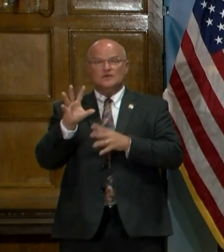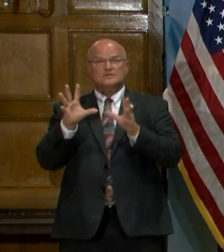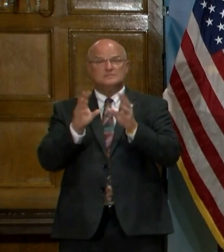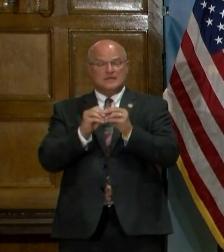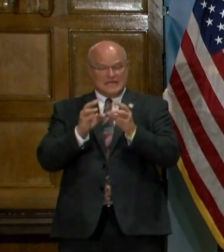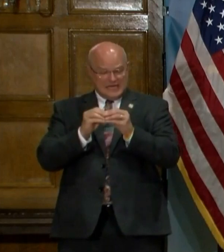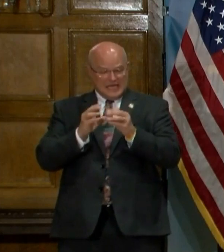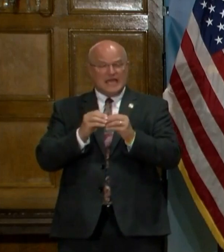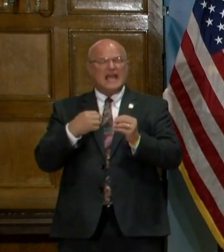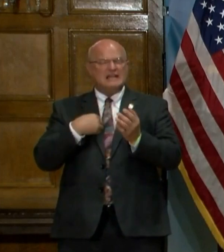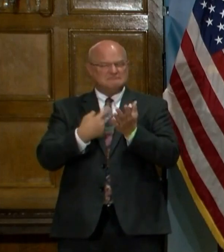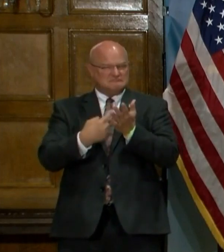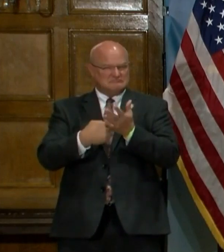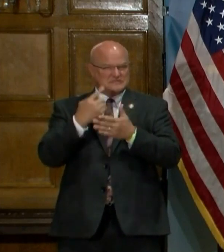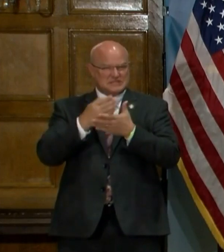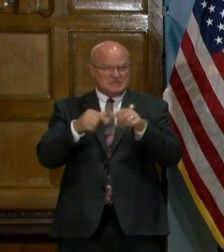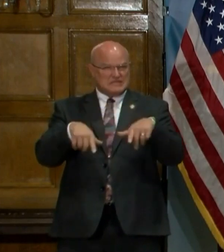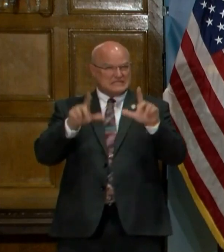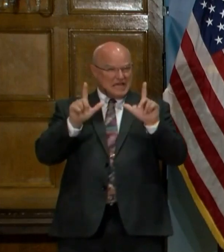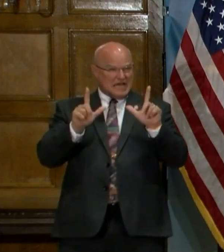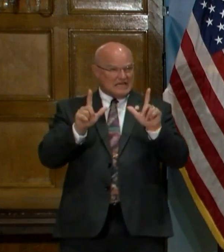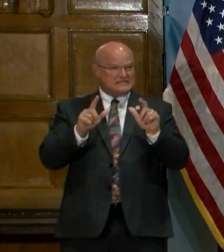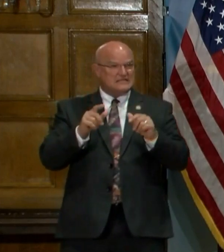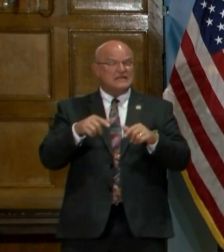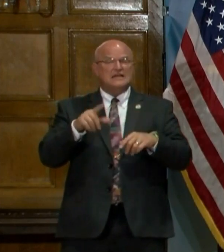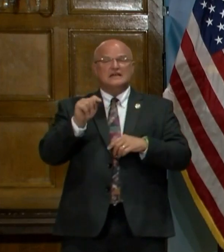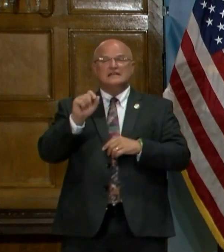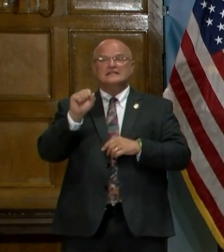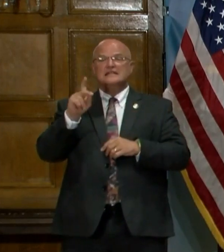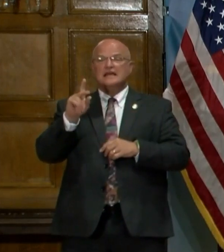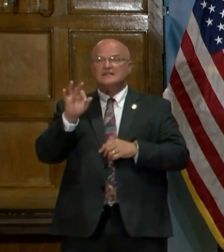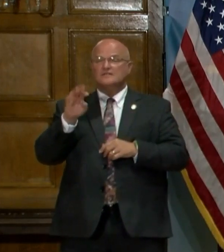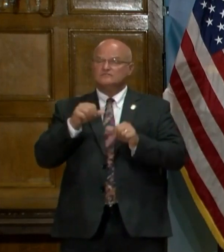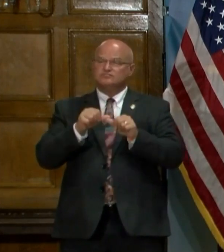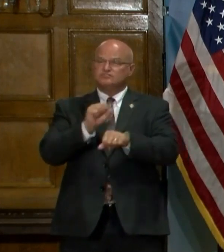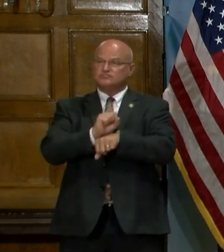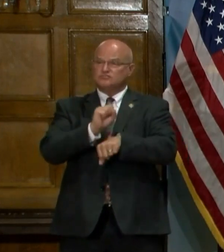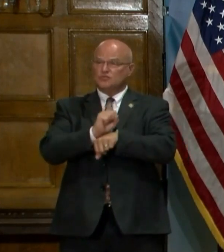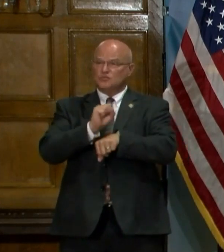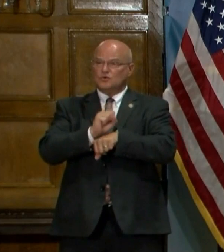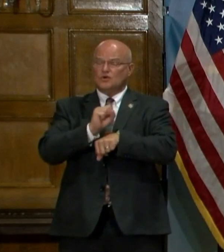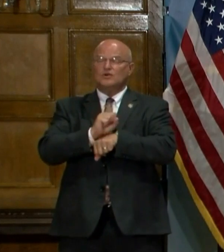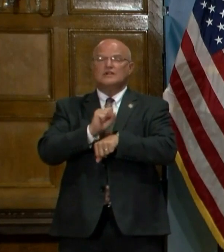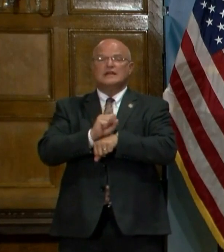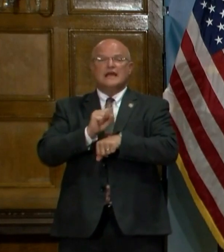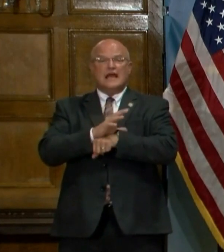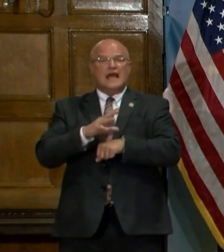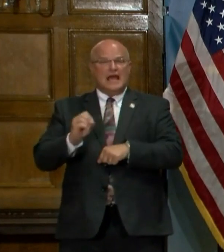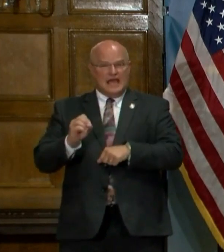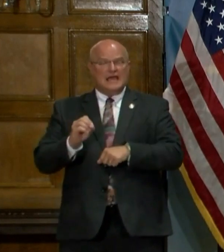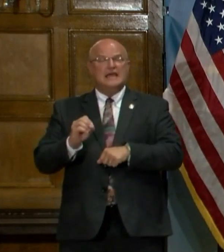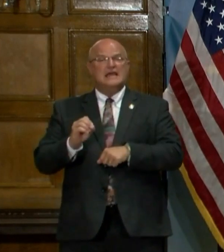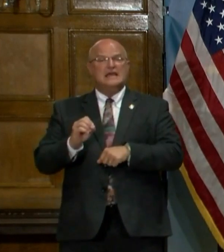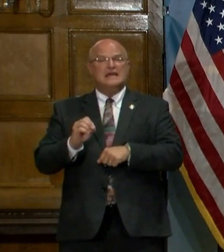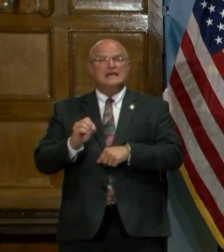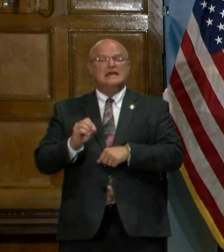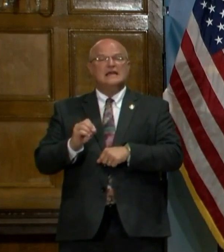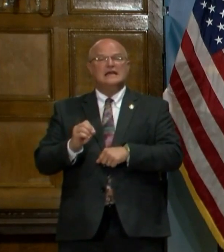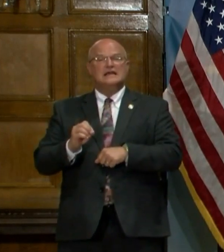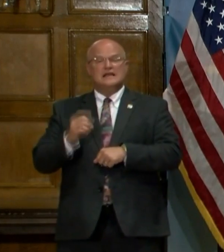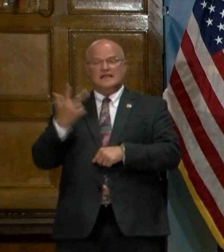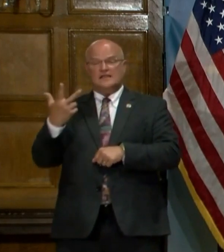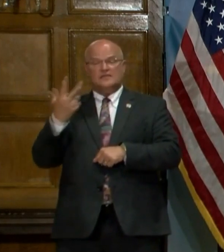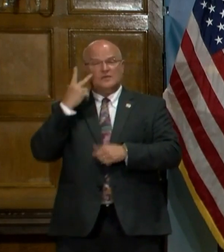that I'm about to go through with you. The task force continues to work. I must say the water is being carried by the